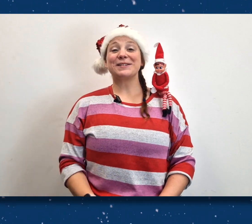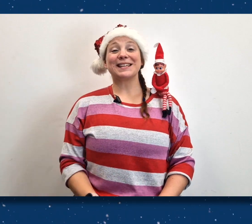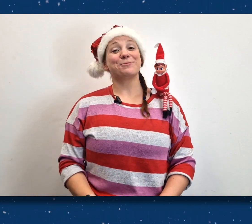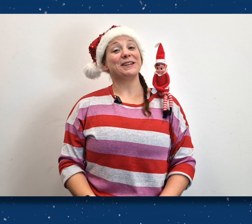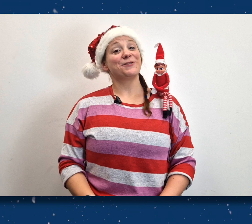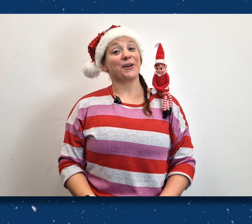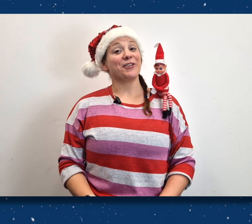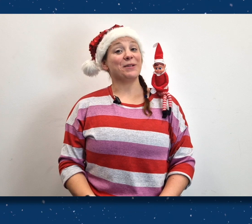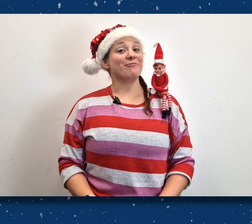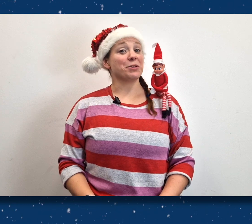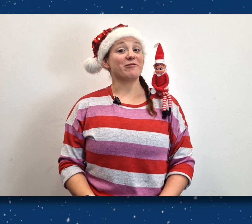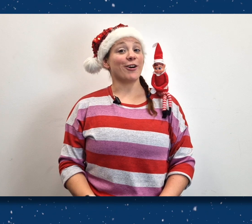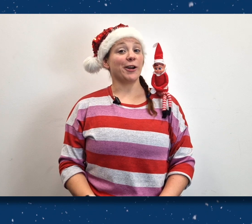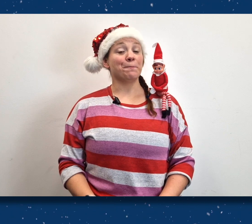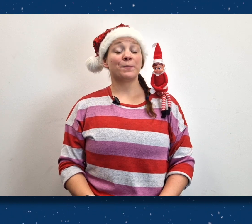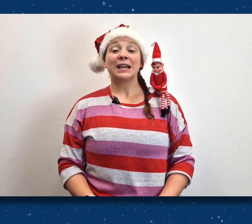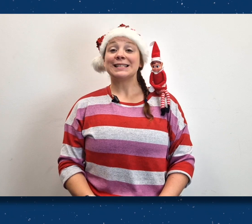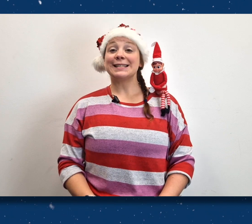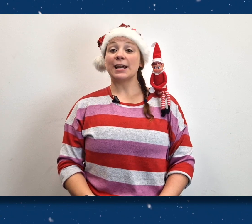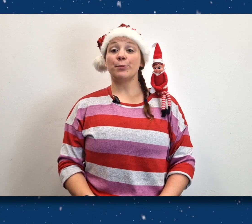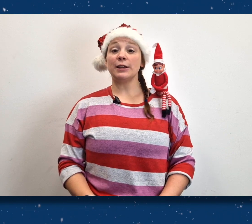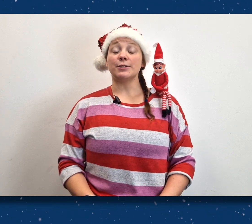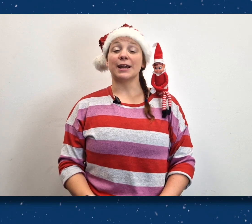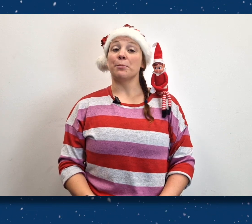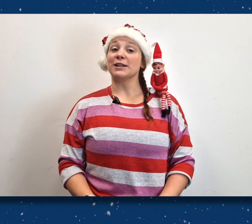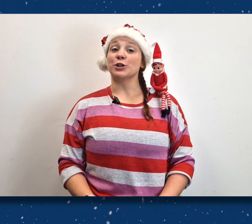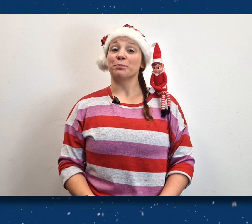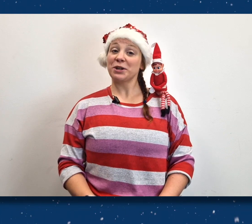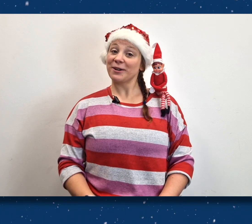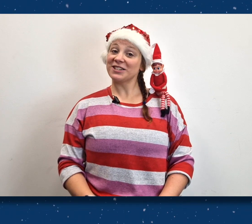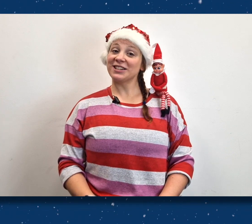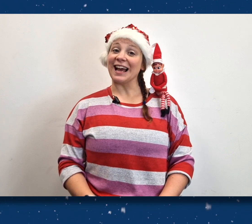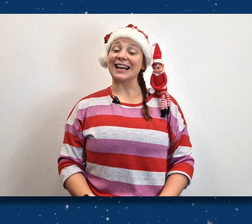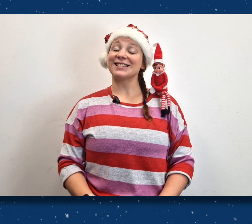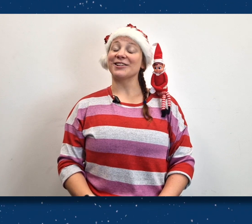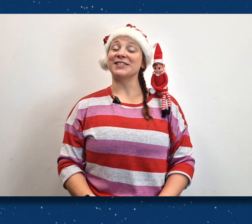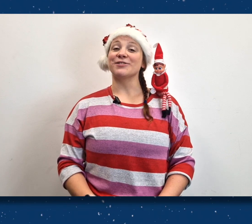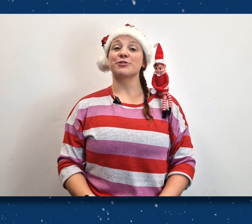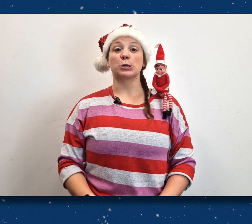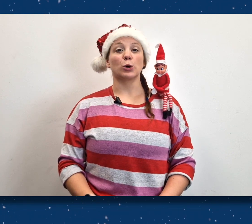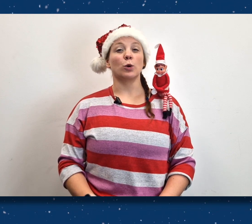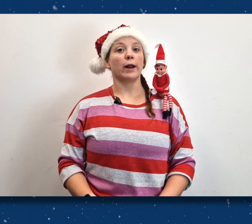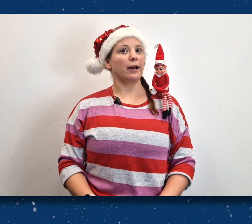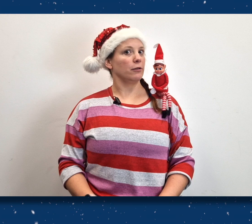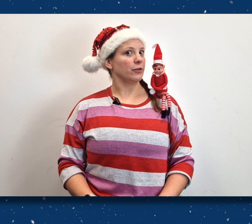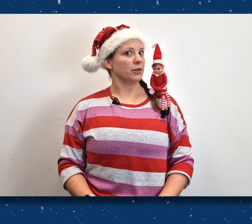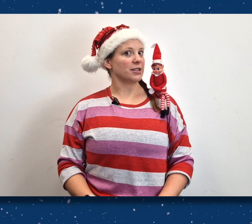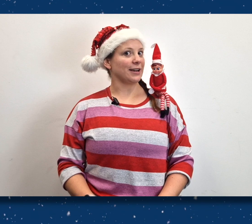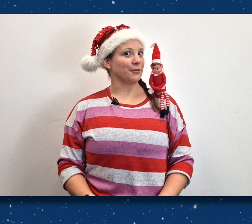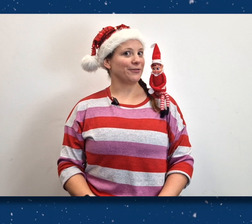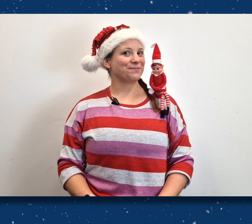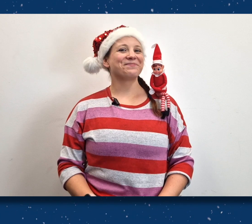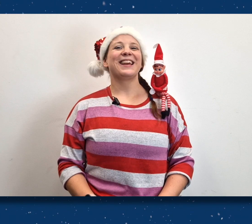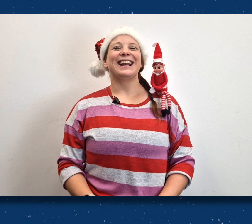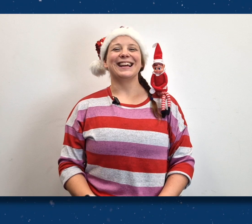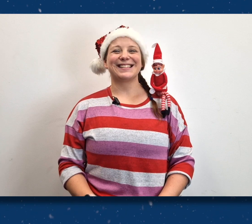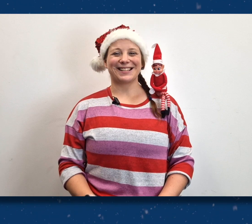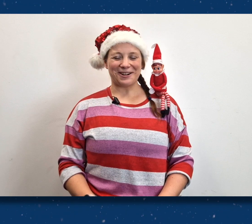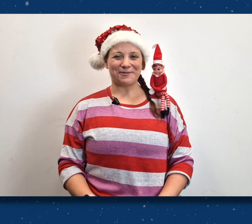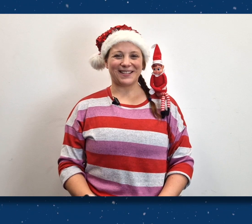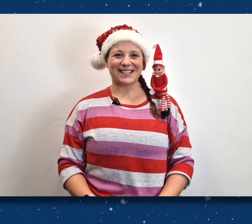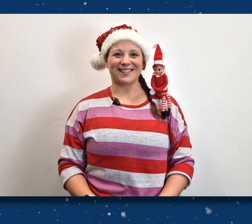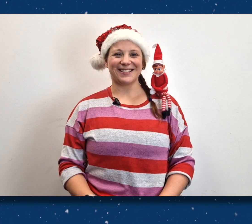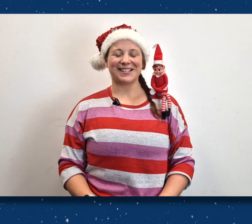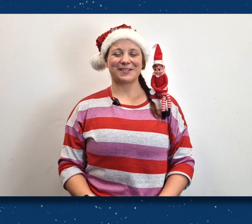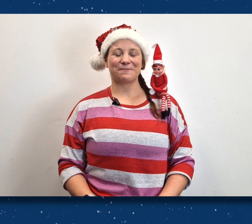and welcome to this week's 5 minute rhythm and rhyme. Today we'll be using a mixture of body percussion and signs for a song called Elf on the Shelf. Let's